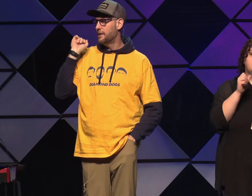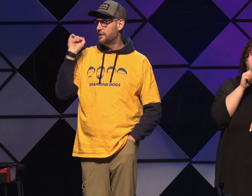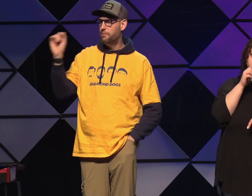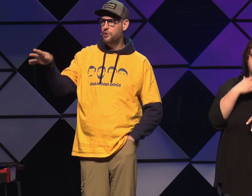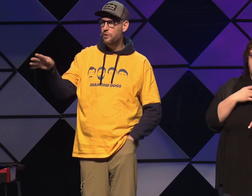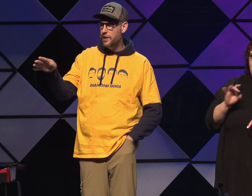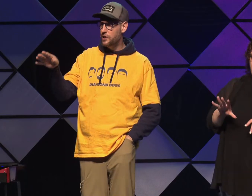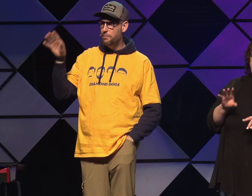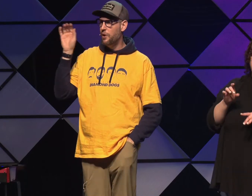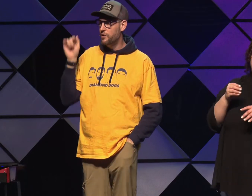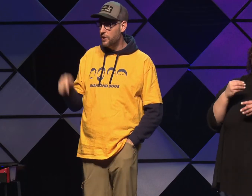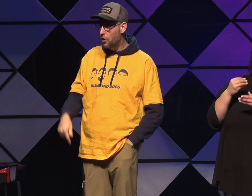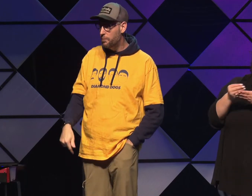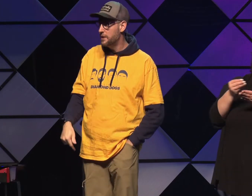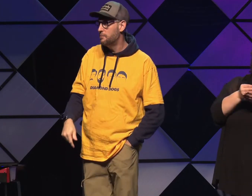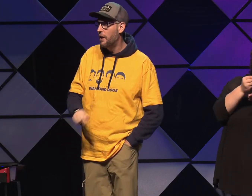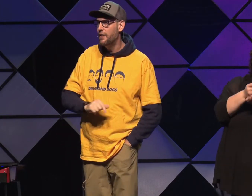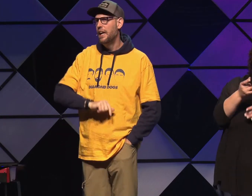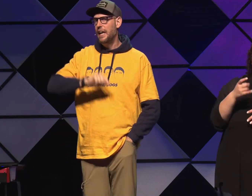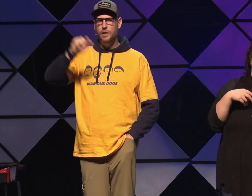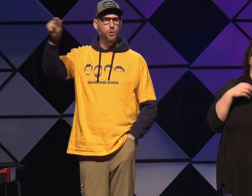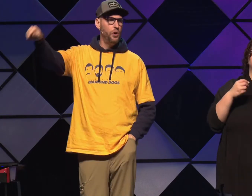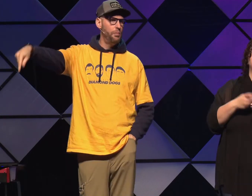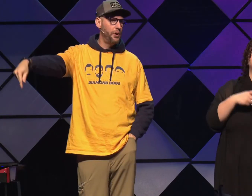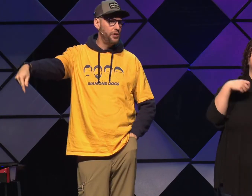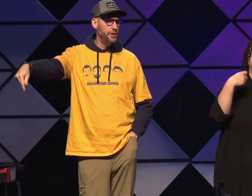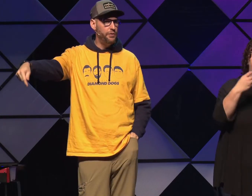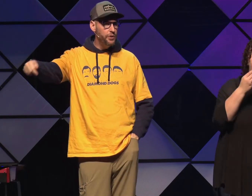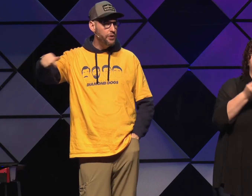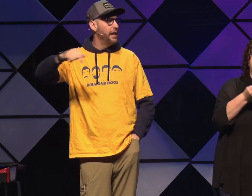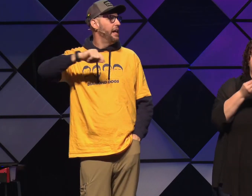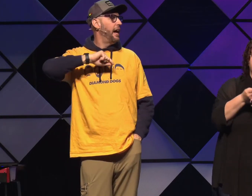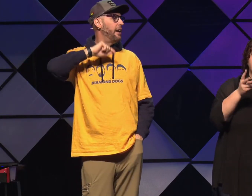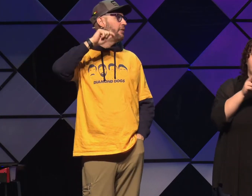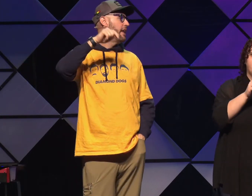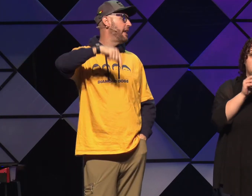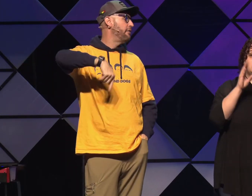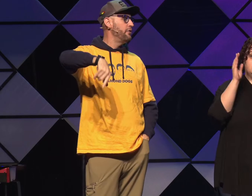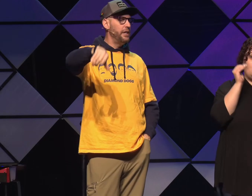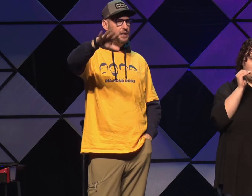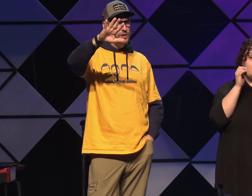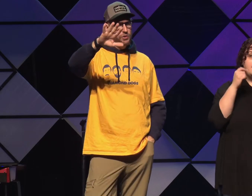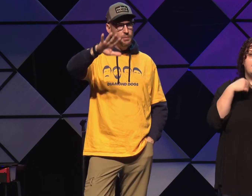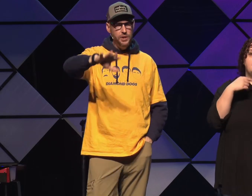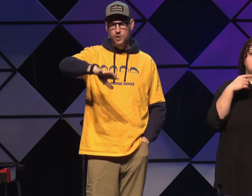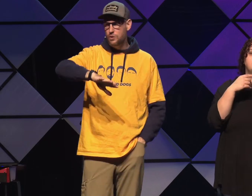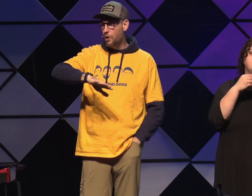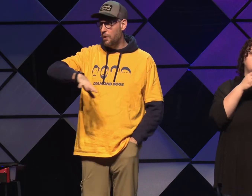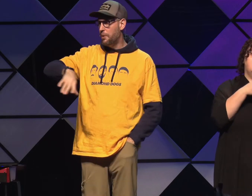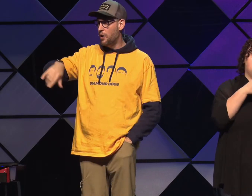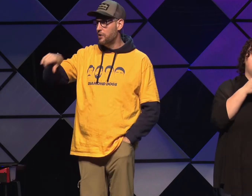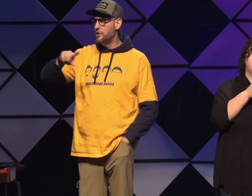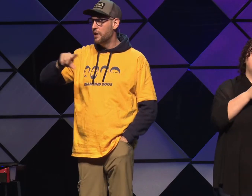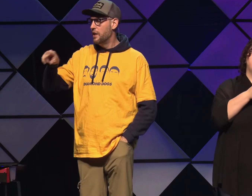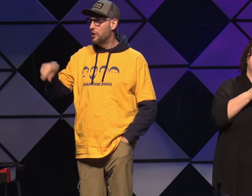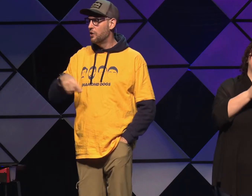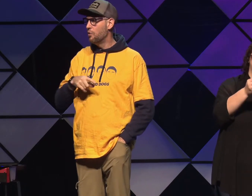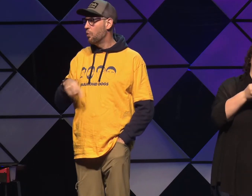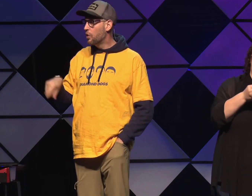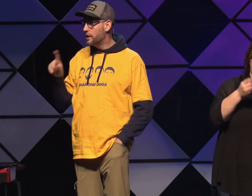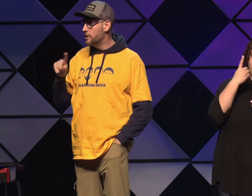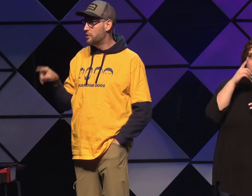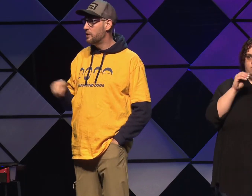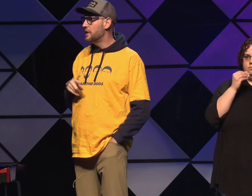can make a simple donation to Partners in Hope this month, and it will go to purchase food, and that food gets distributed to our partners that